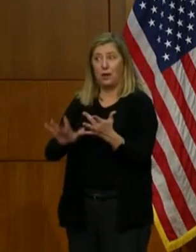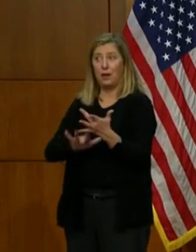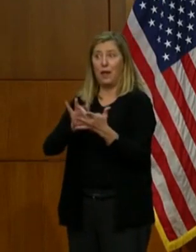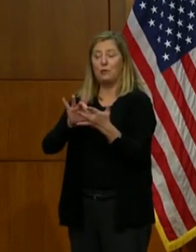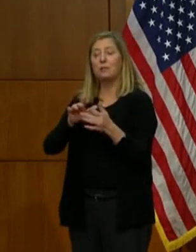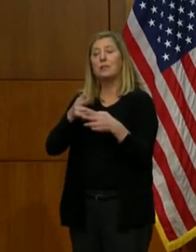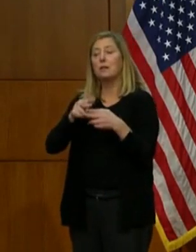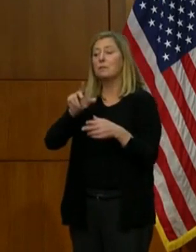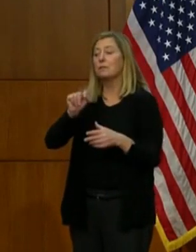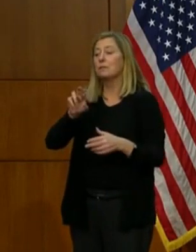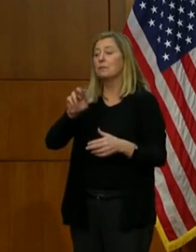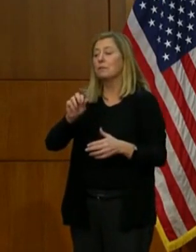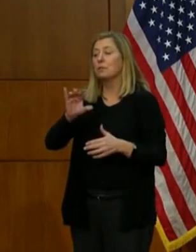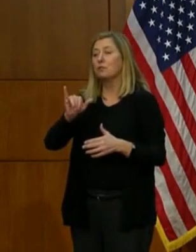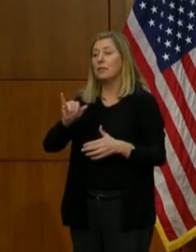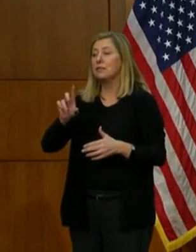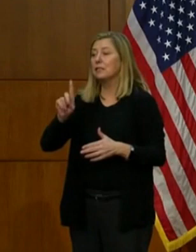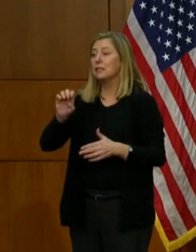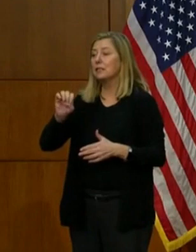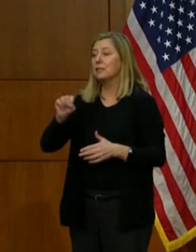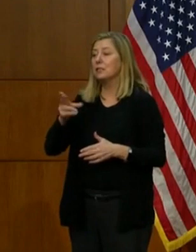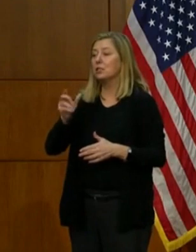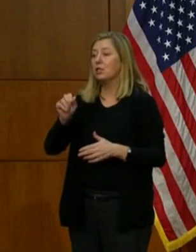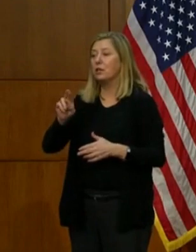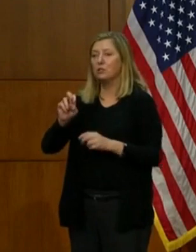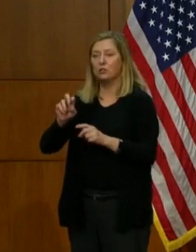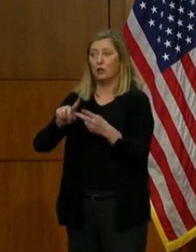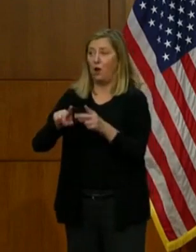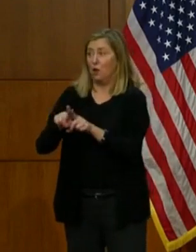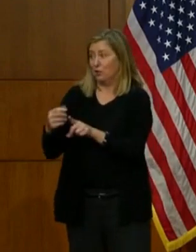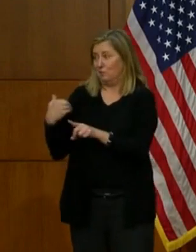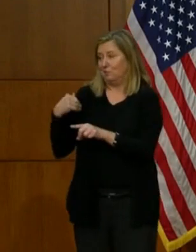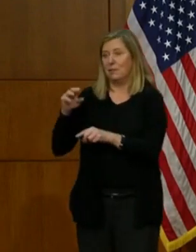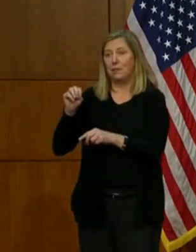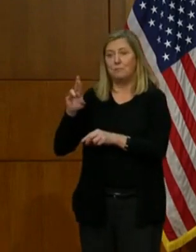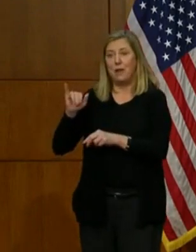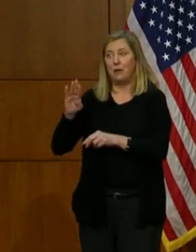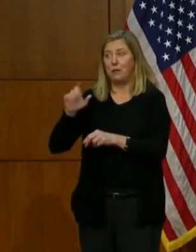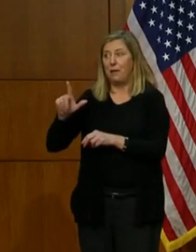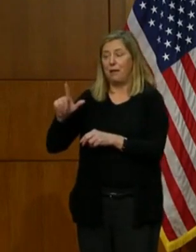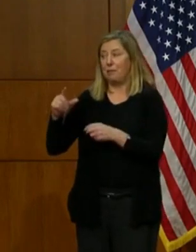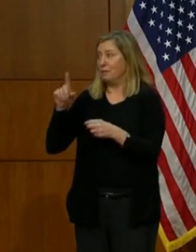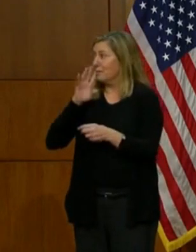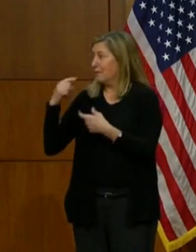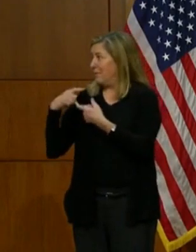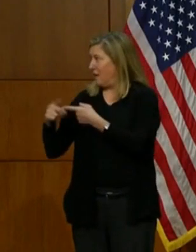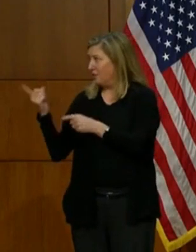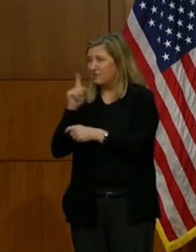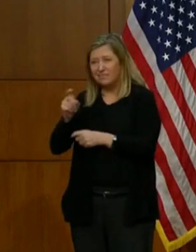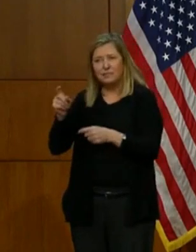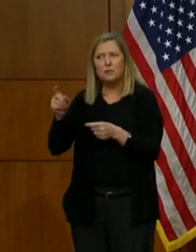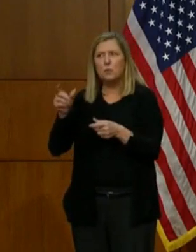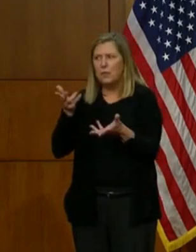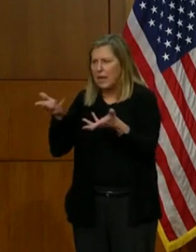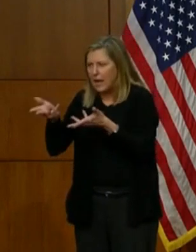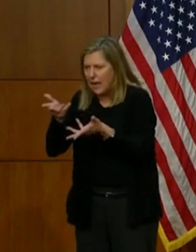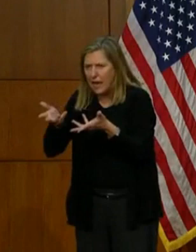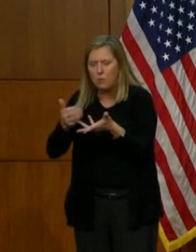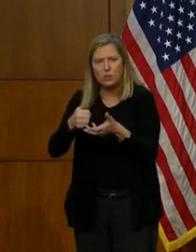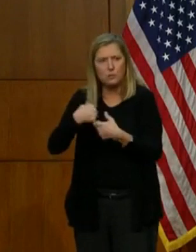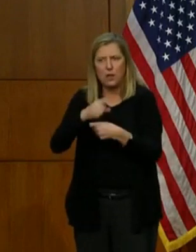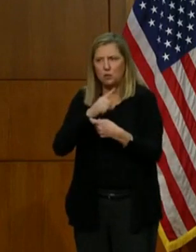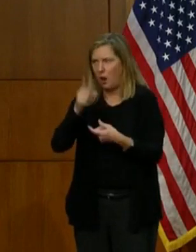Tracy DeShazer, and you heard earlier from our Director of Latino Outreach, Maribel Castaneda, working to make sure that we can